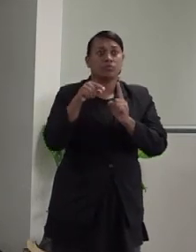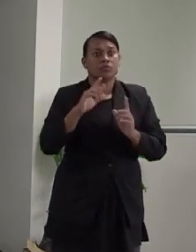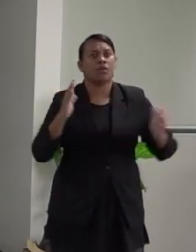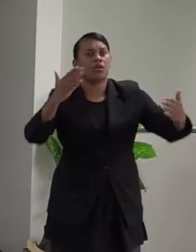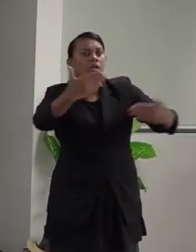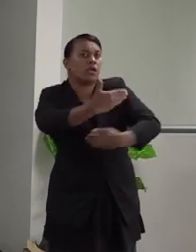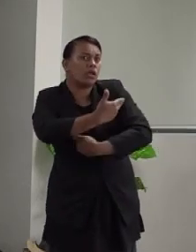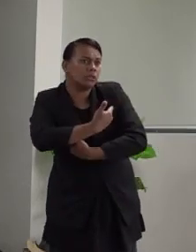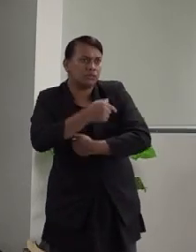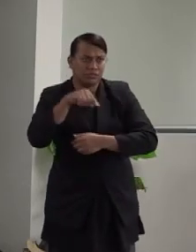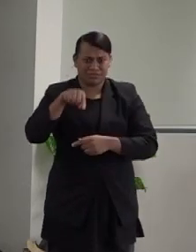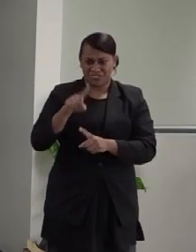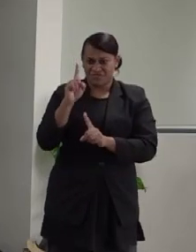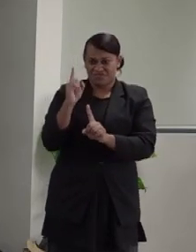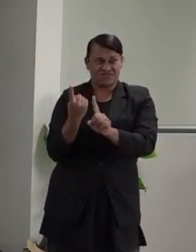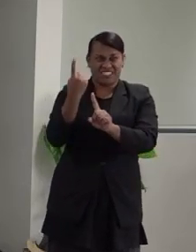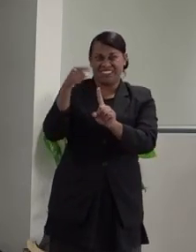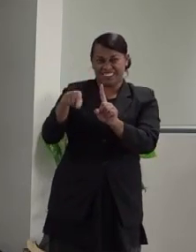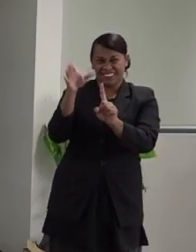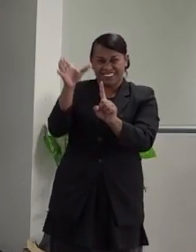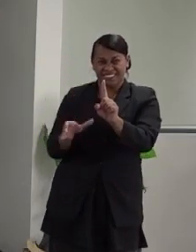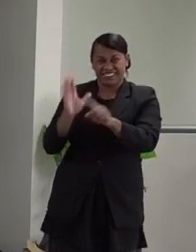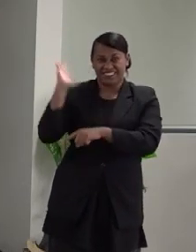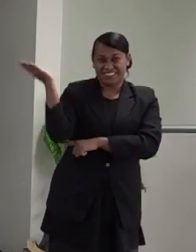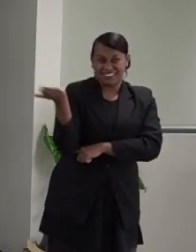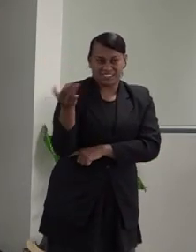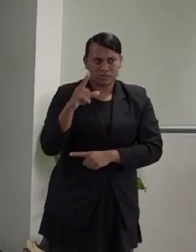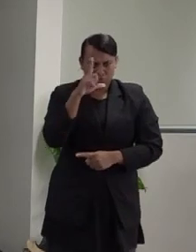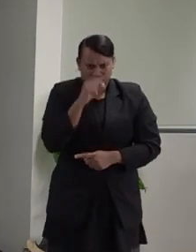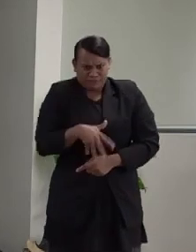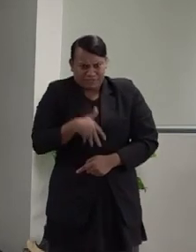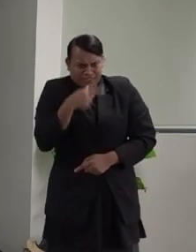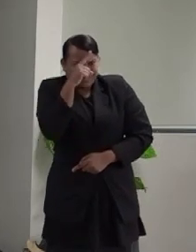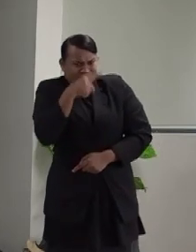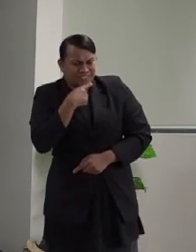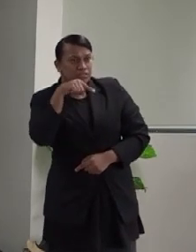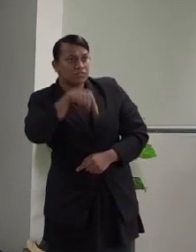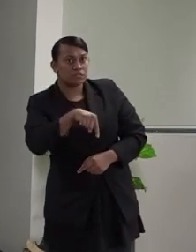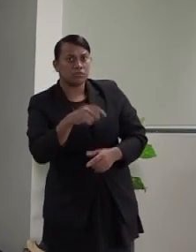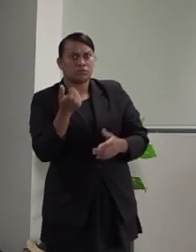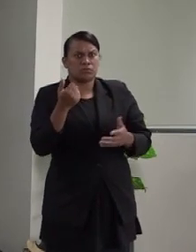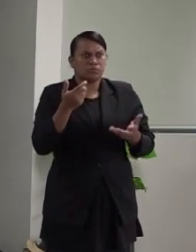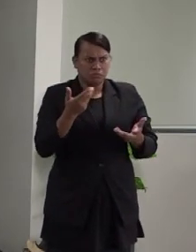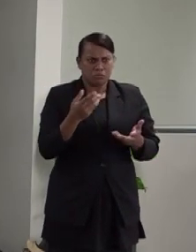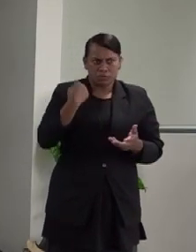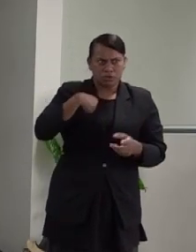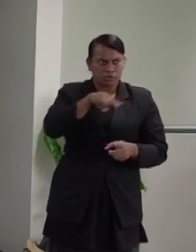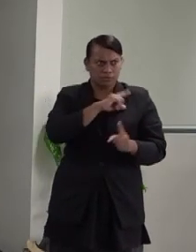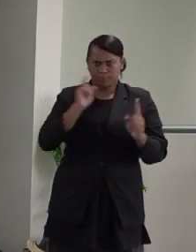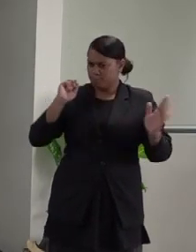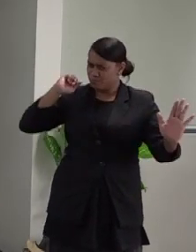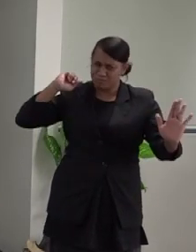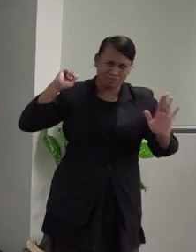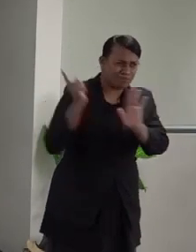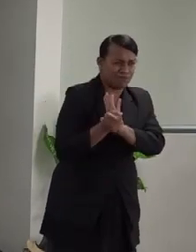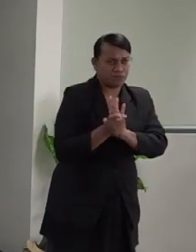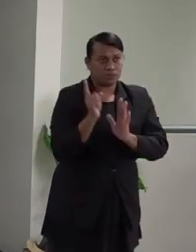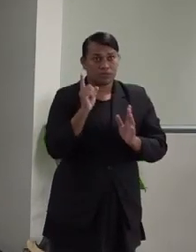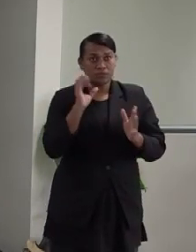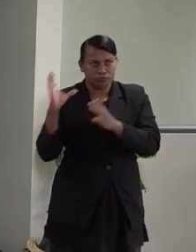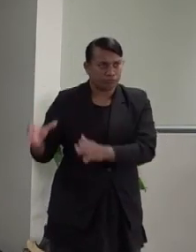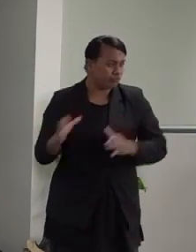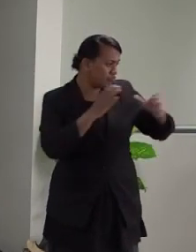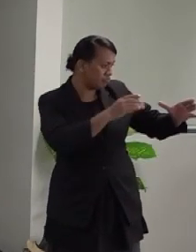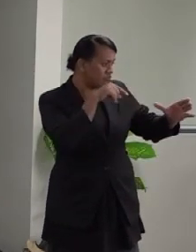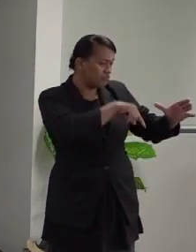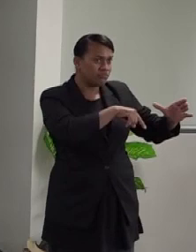she later recognized the symptoms, she notified our rapid response medical teams, who securely and hygienically